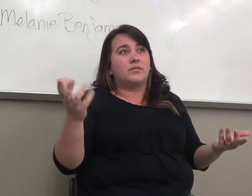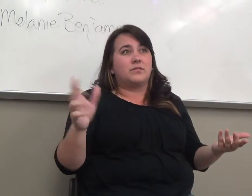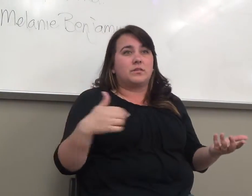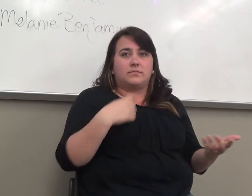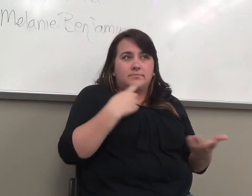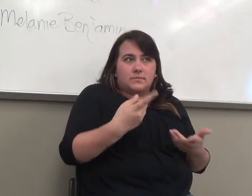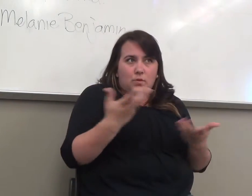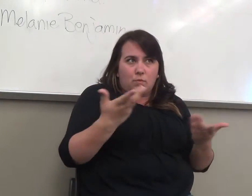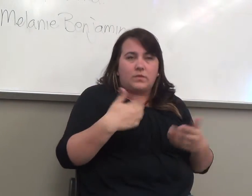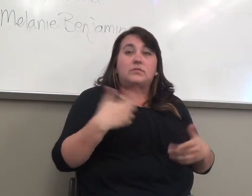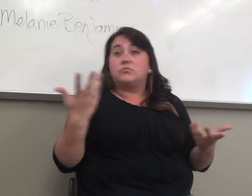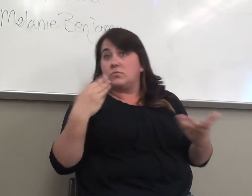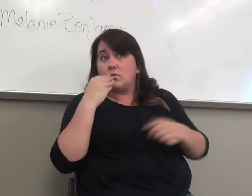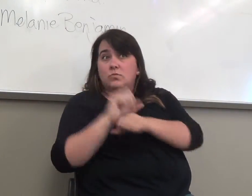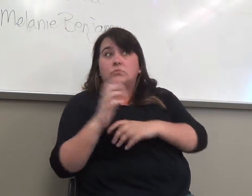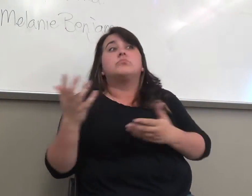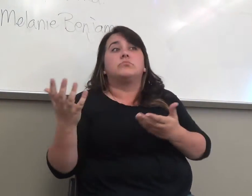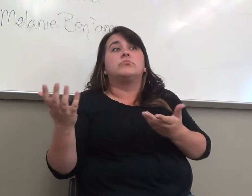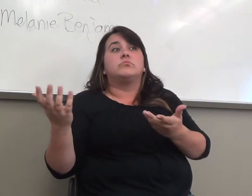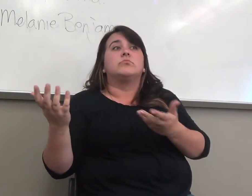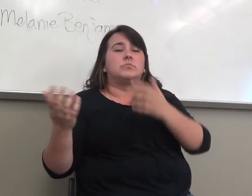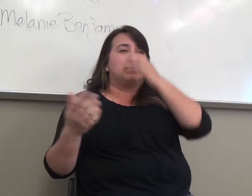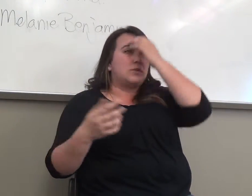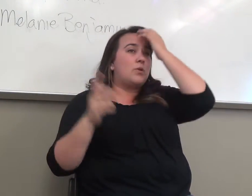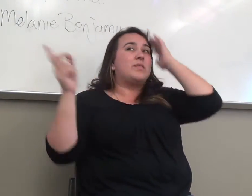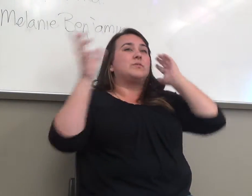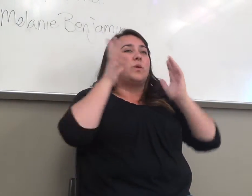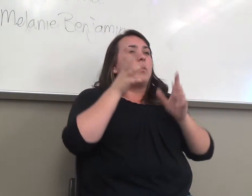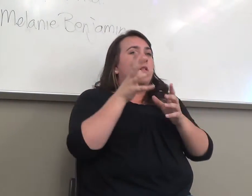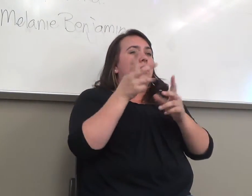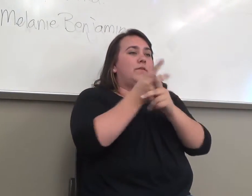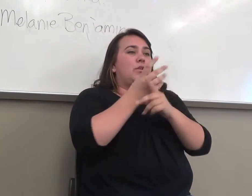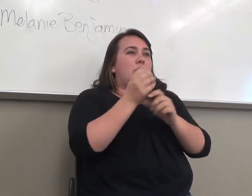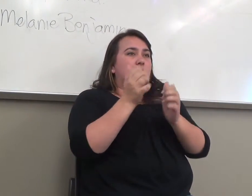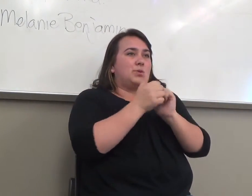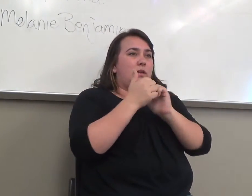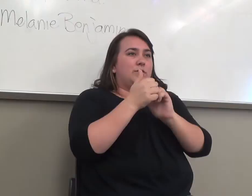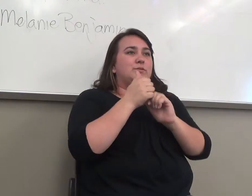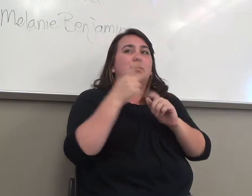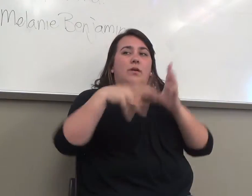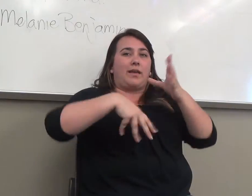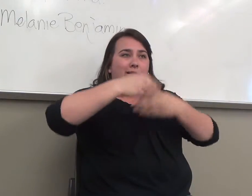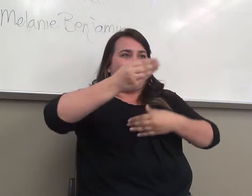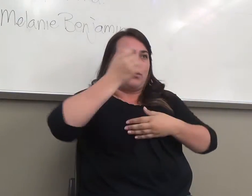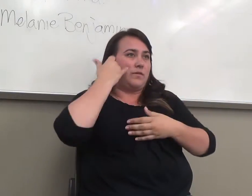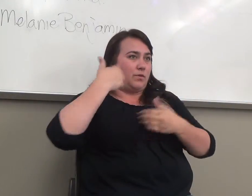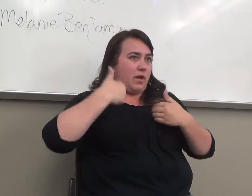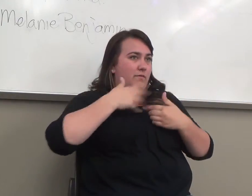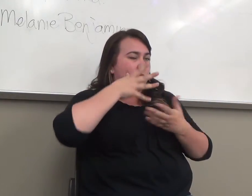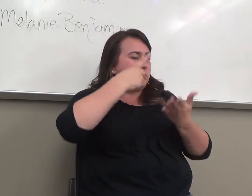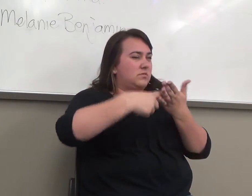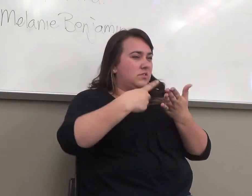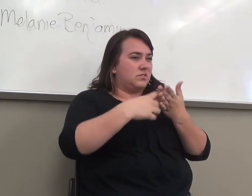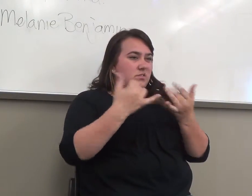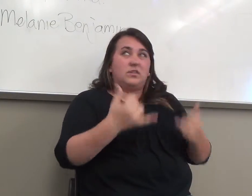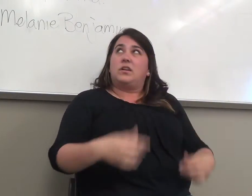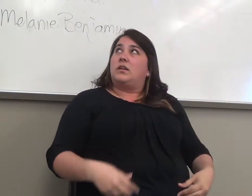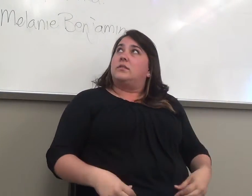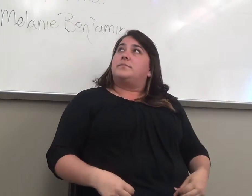in this one, we'll work through this. So if you have this, get this one out. So we'll talk about this a little bit today. Usually we do this, like